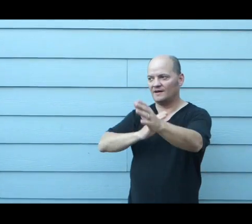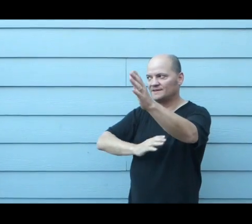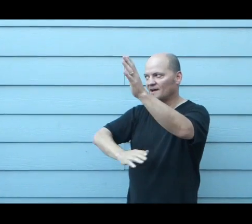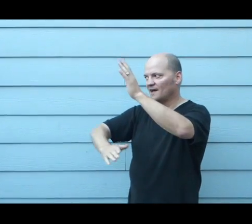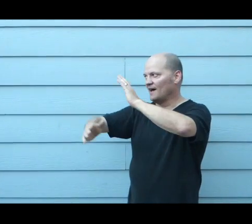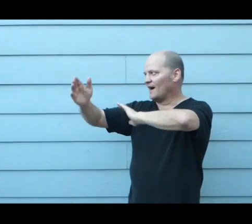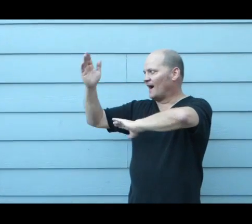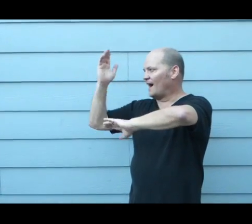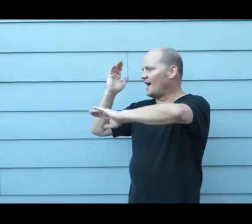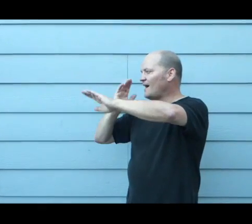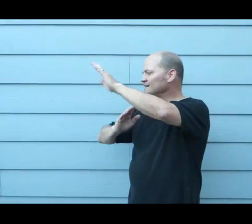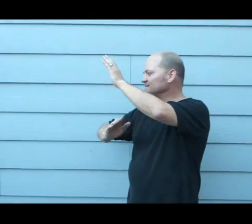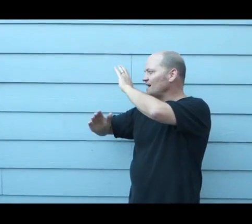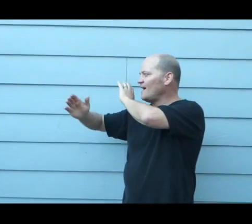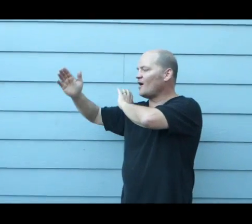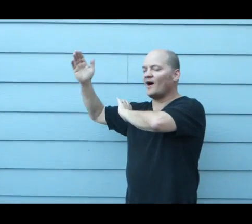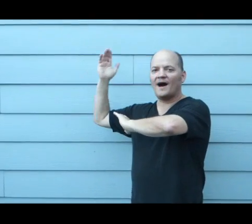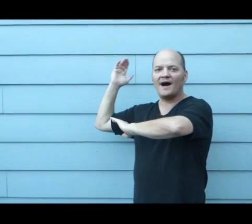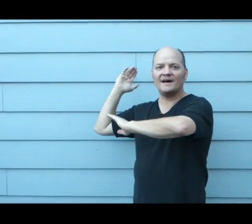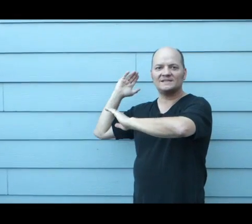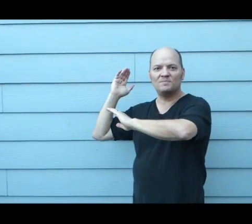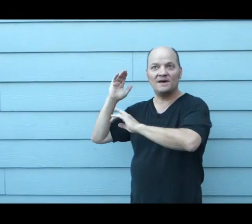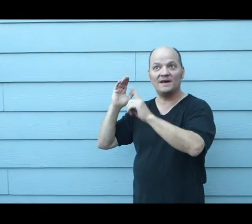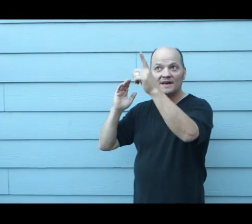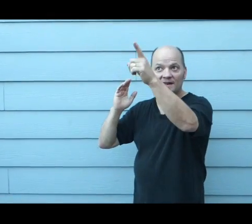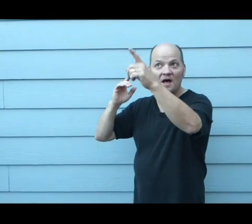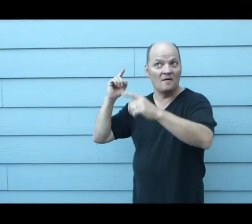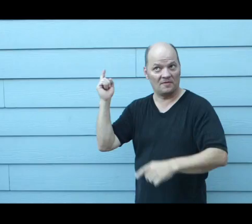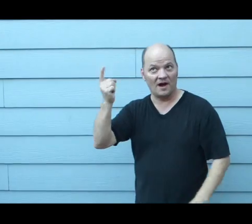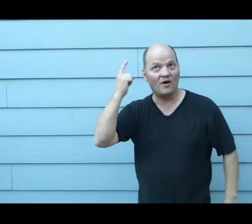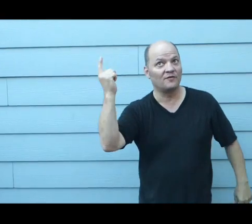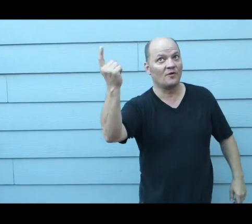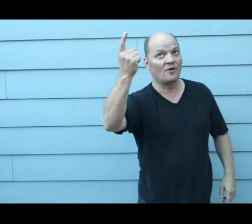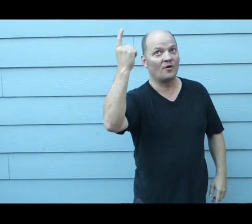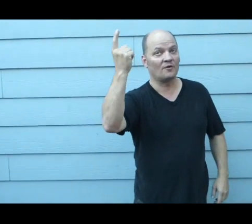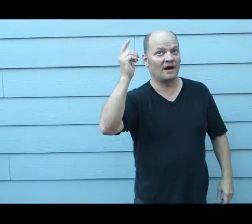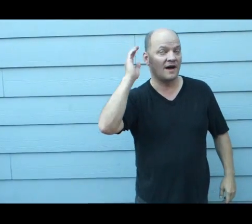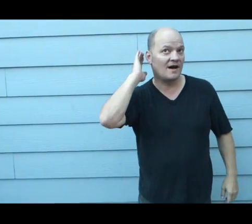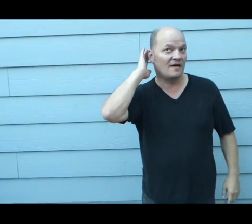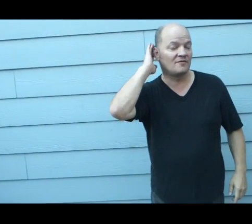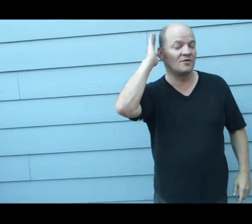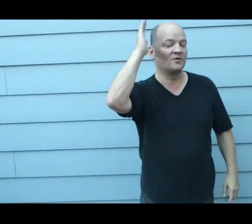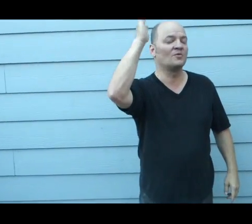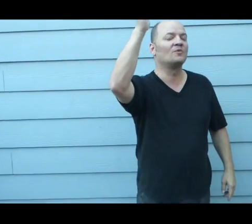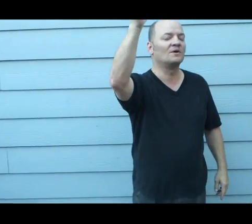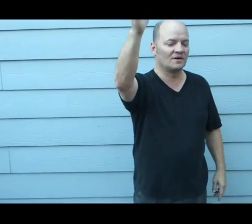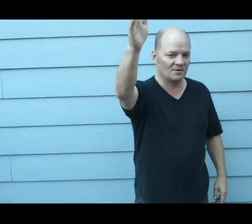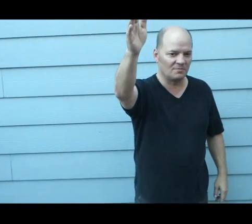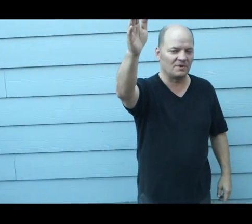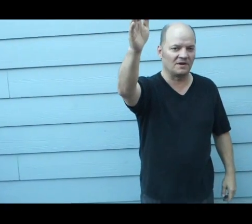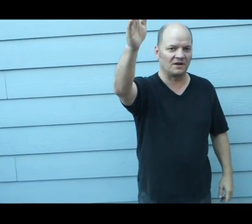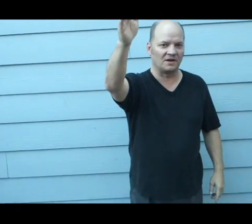not. As thou hast been, thou forever will be.